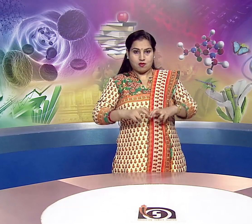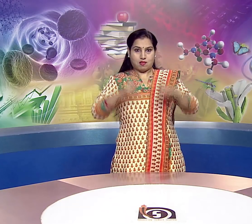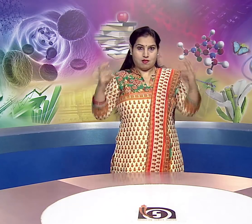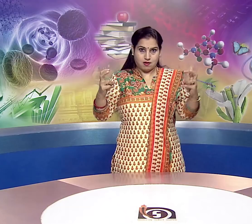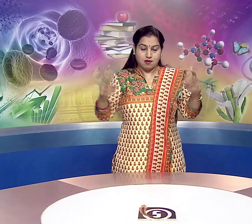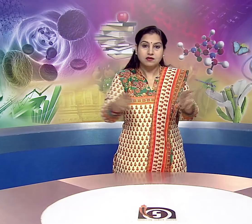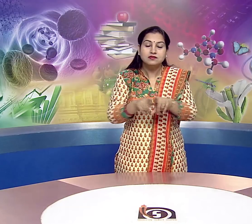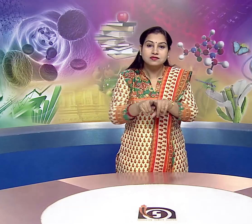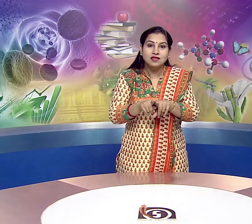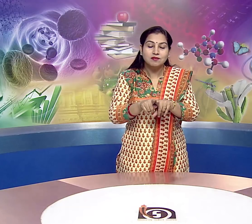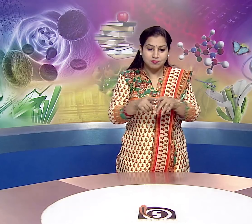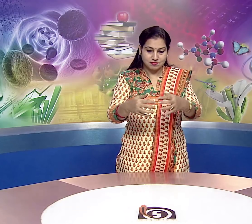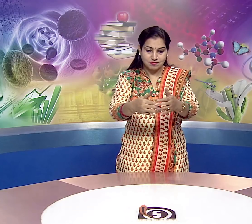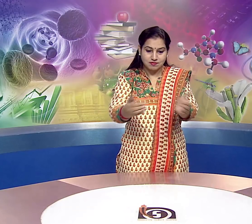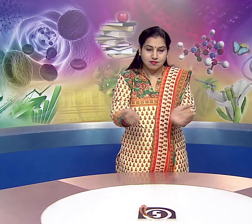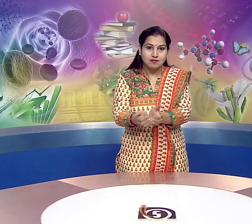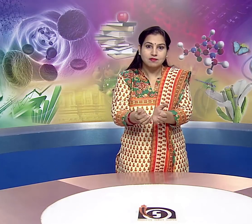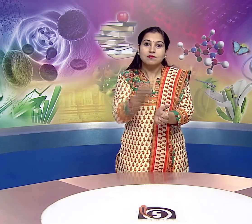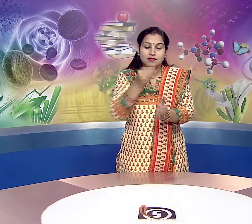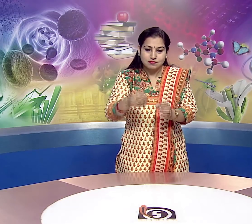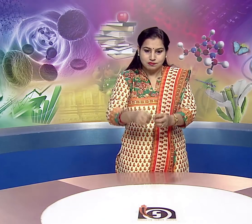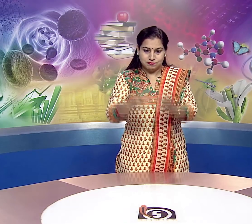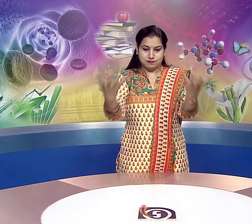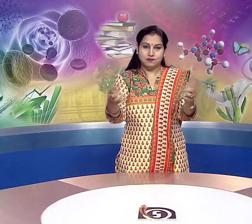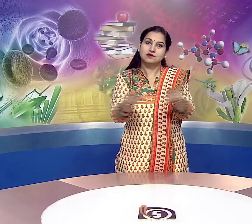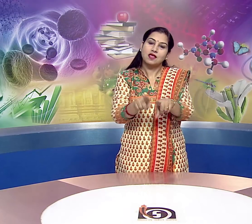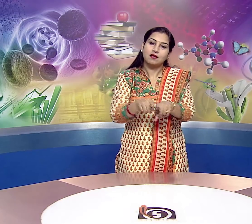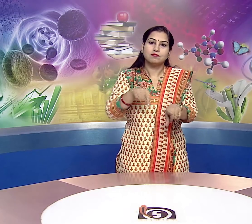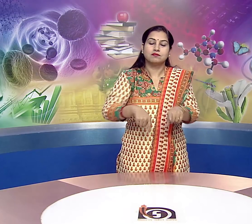like beans and started running for their lives.